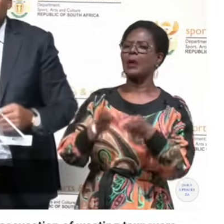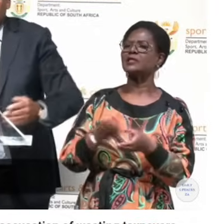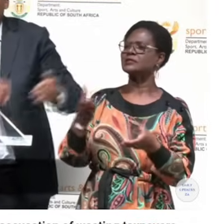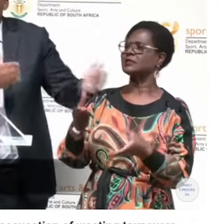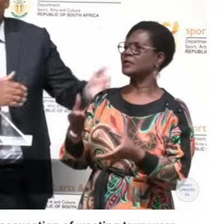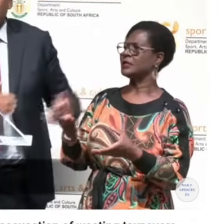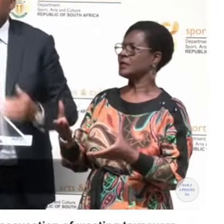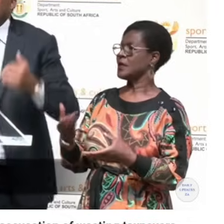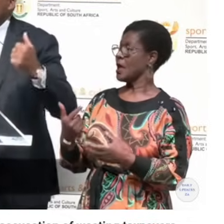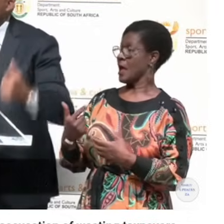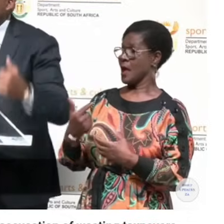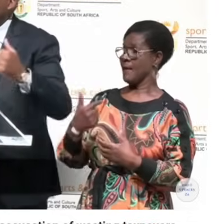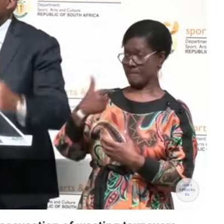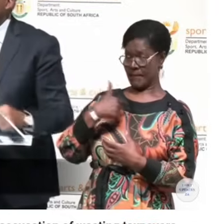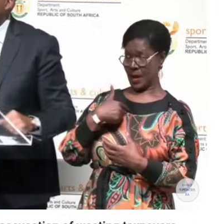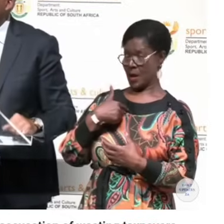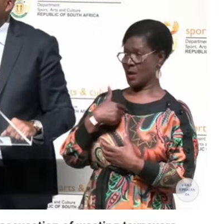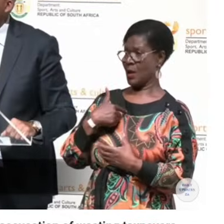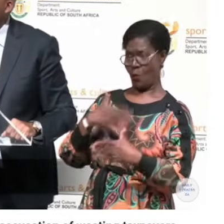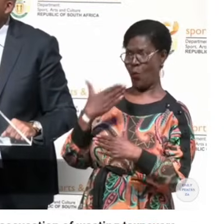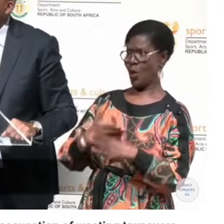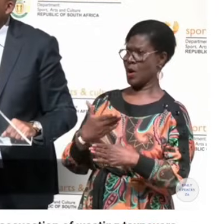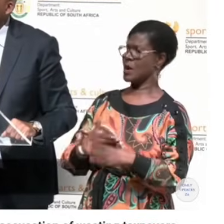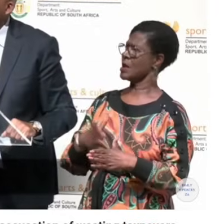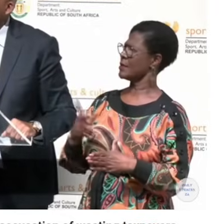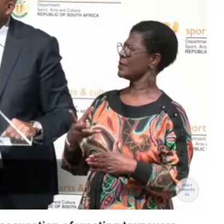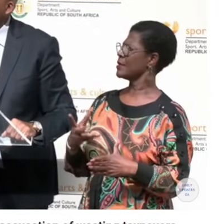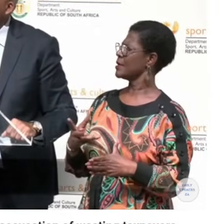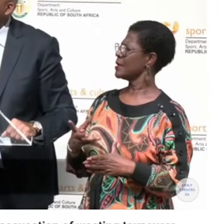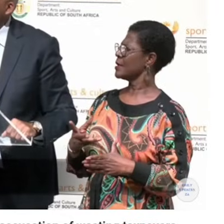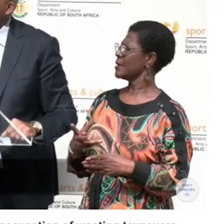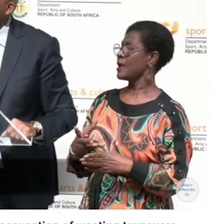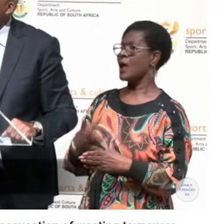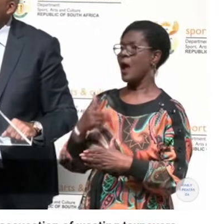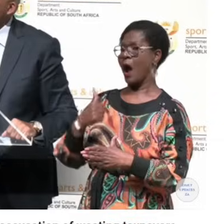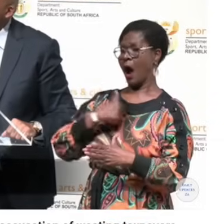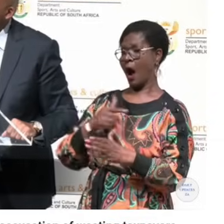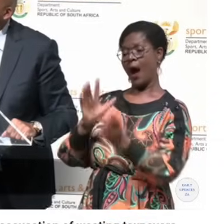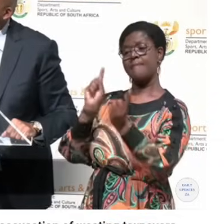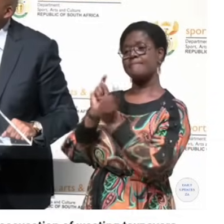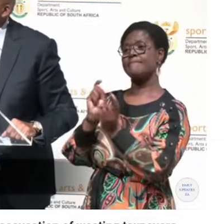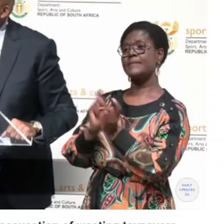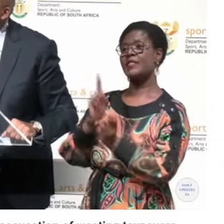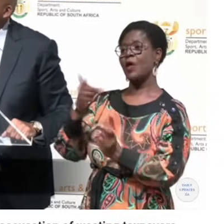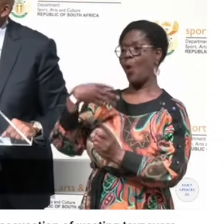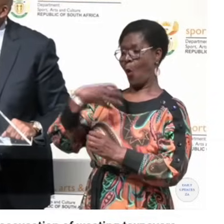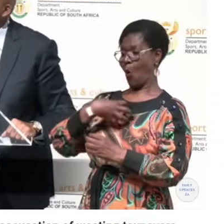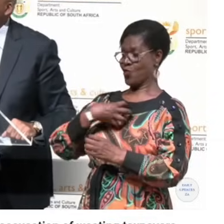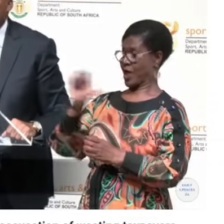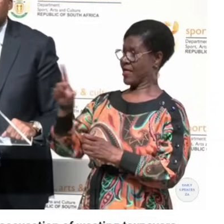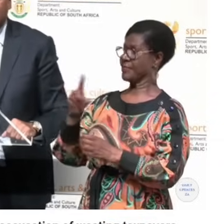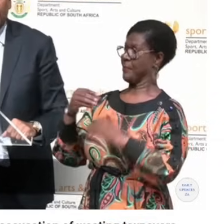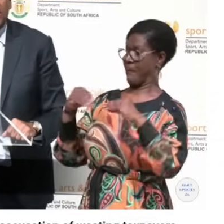statement. I've been working, I've even met the Eckerley company, the company that's buying. I've met the owners, the brothers of